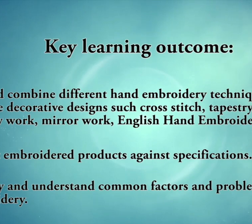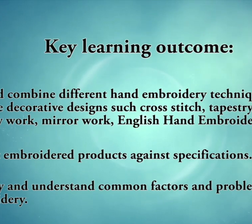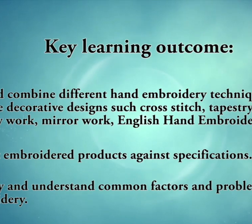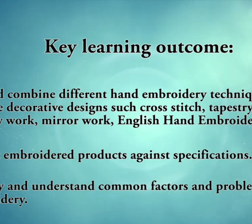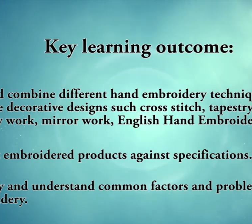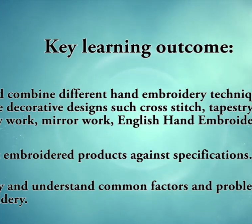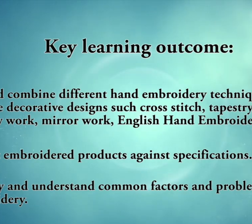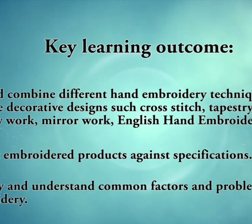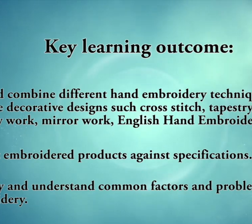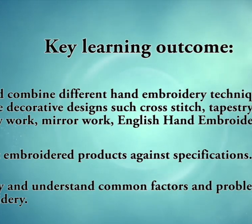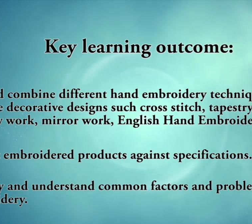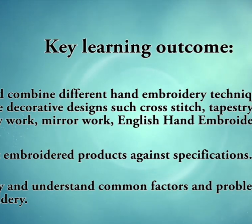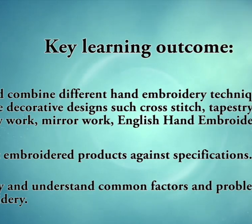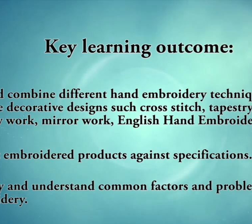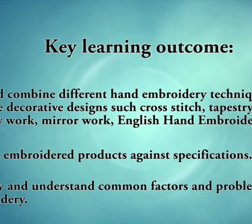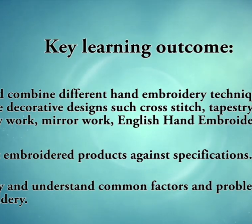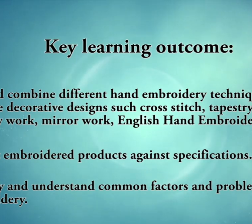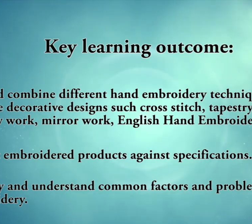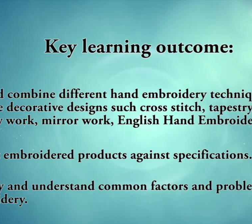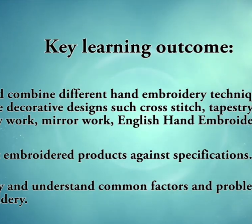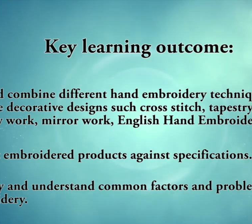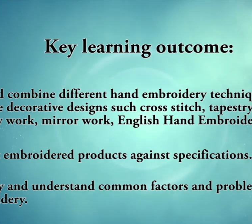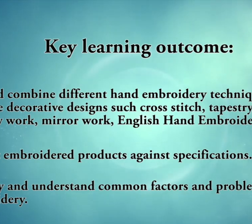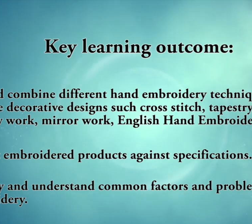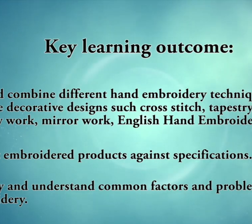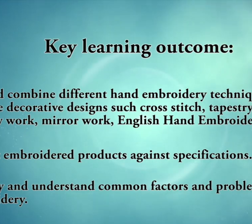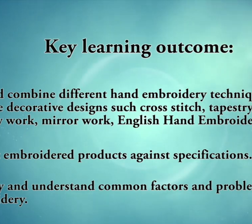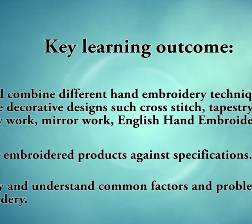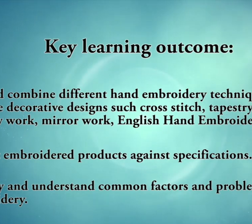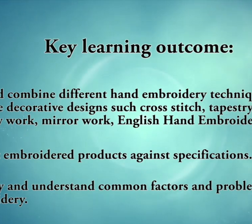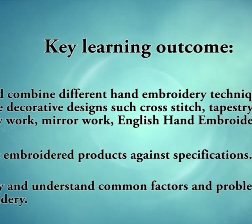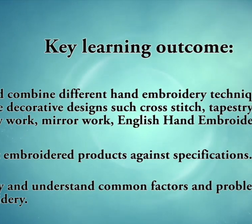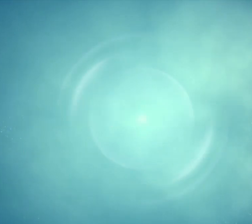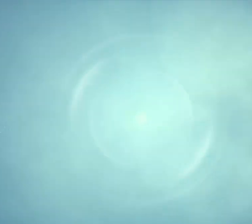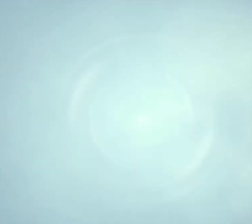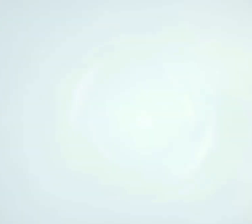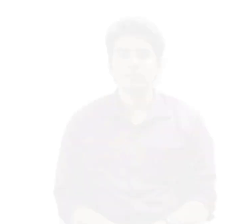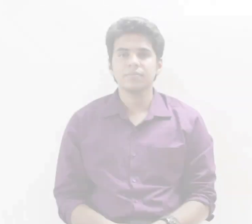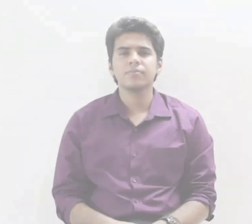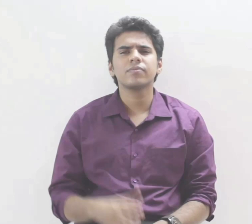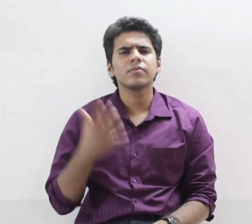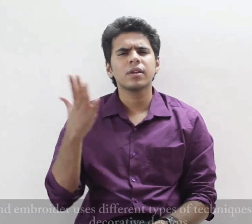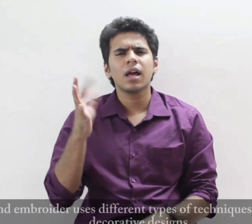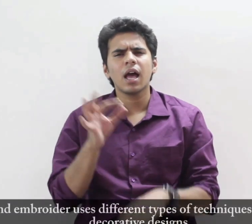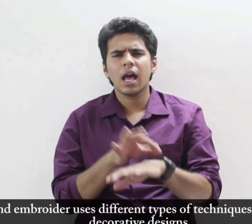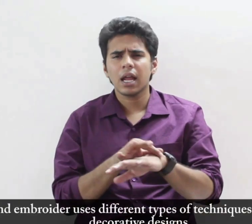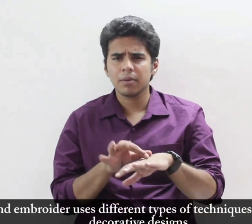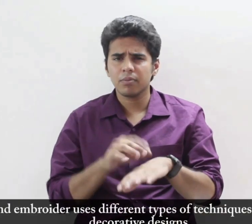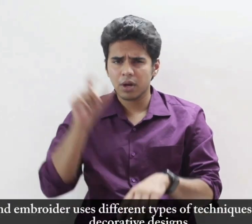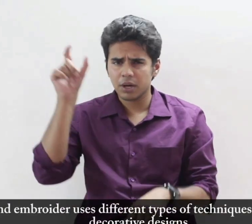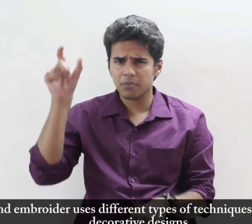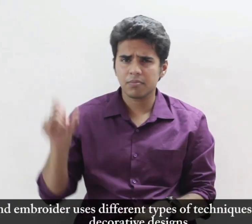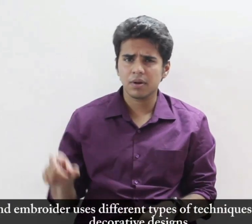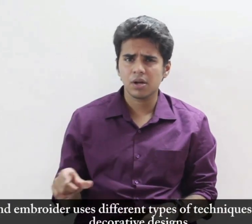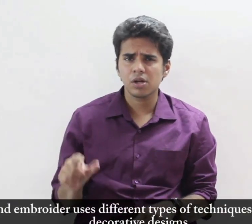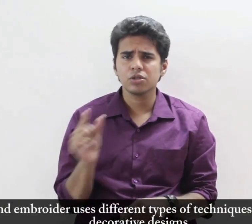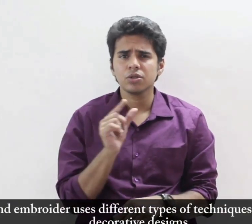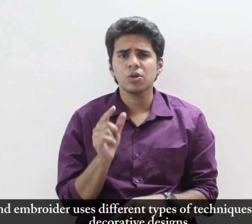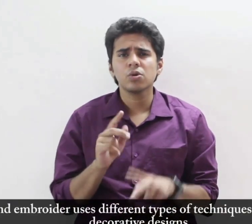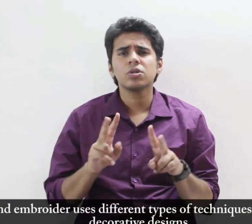Identify and understand common factors and problems affecting embroidery. Hand embroidery uses different